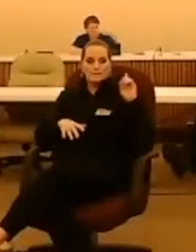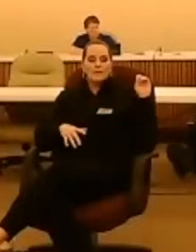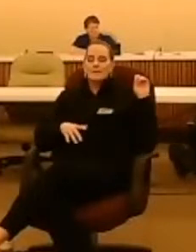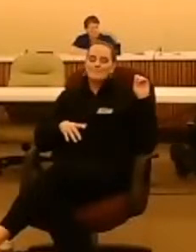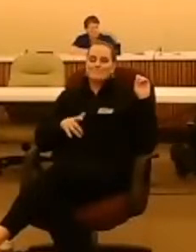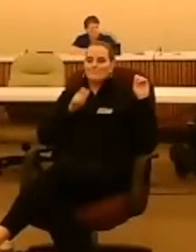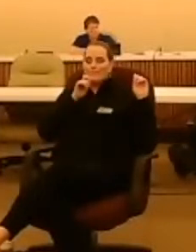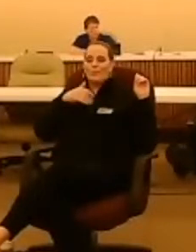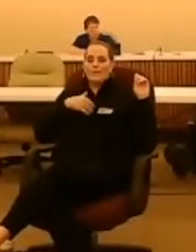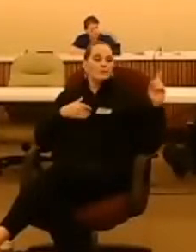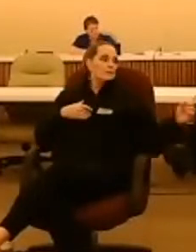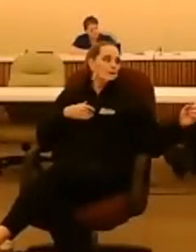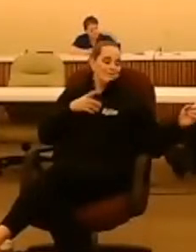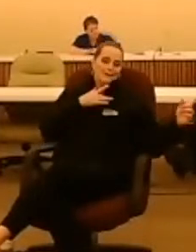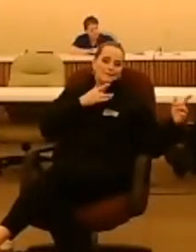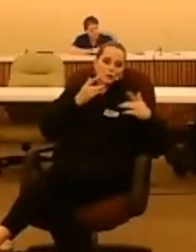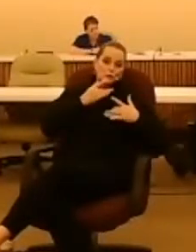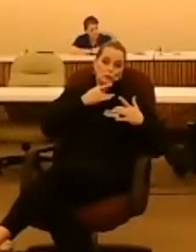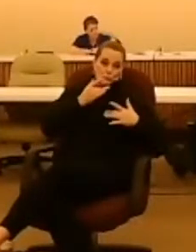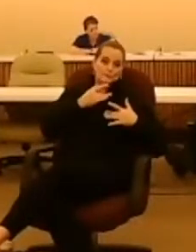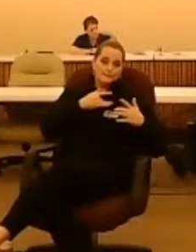that's a concern and we need, Does